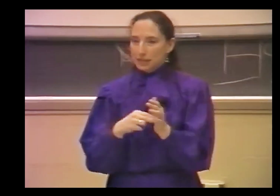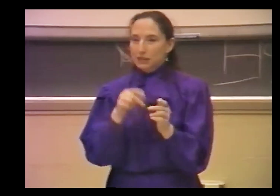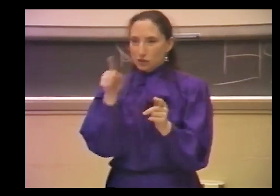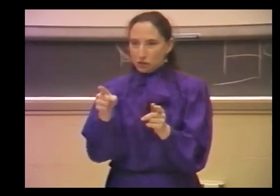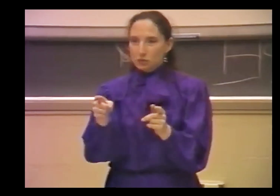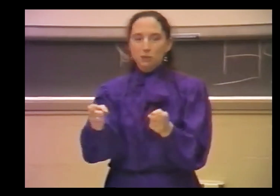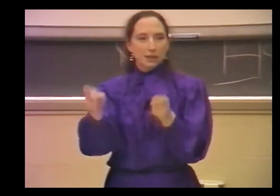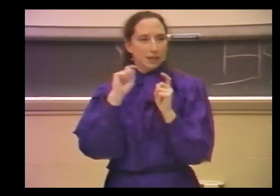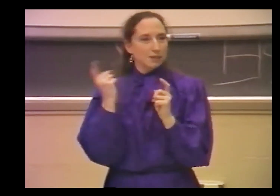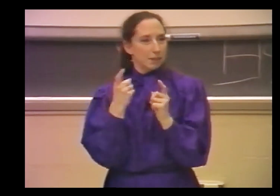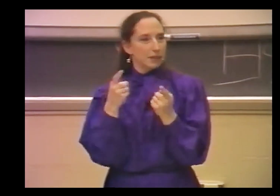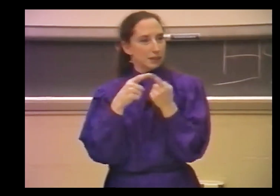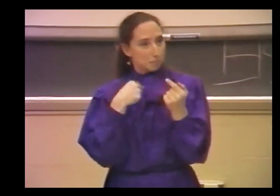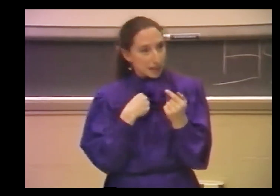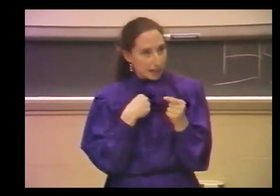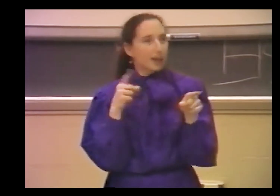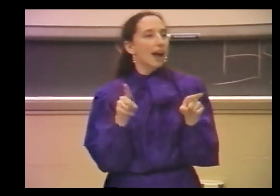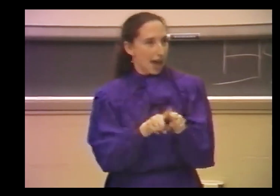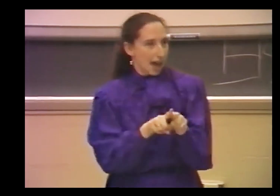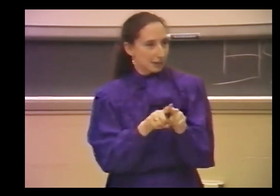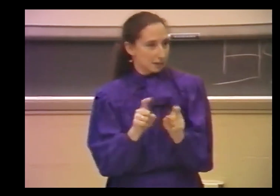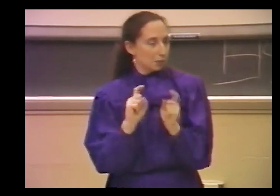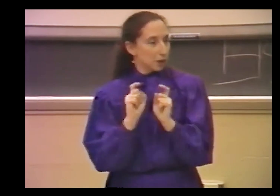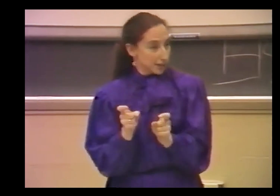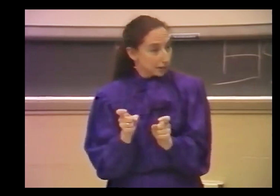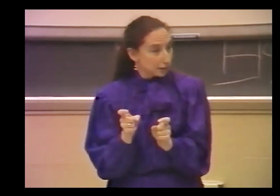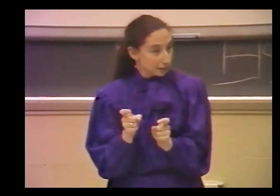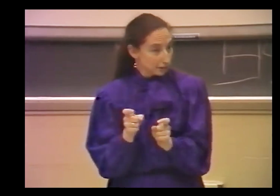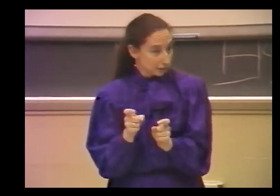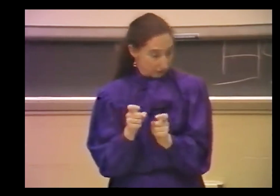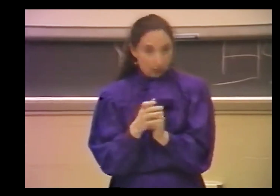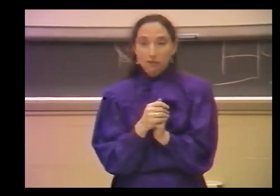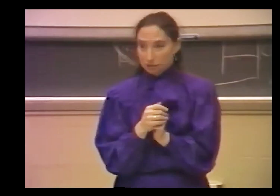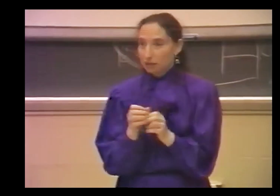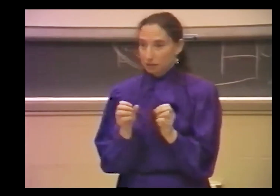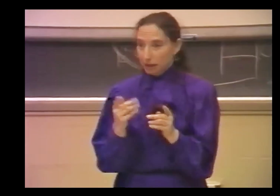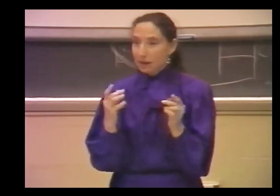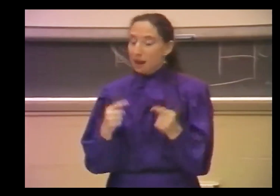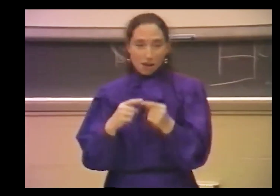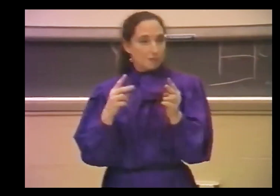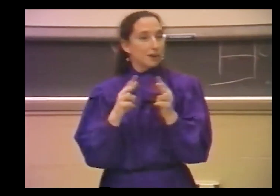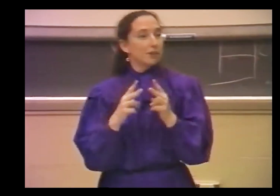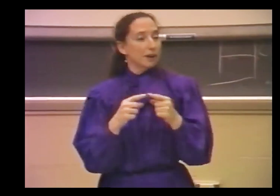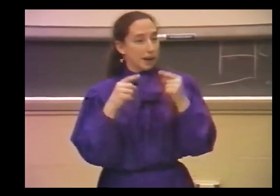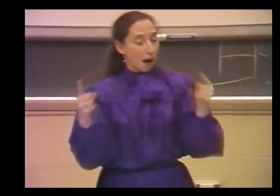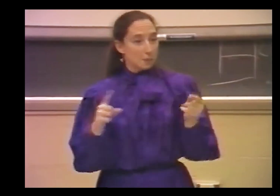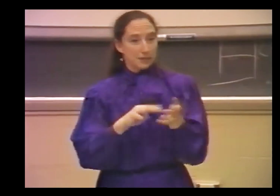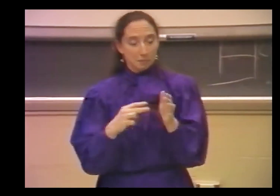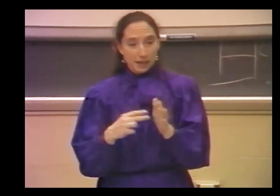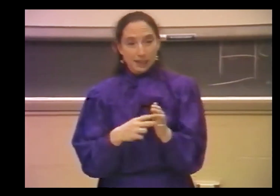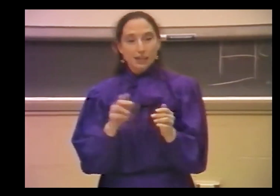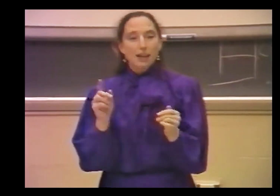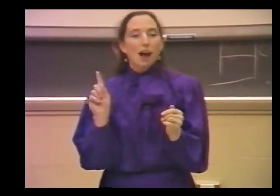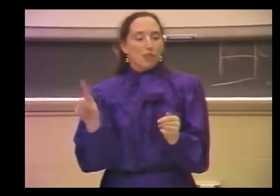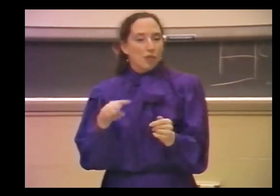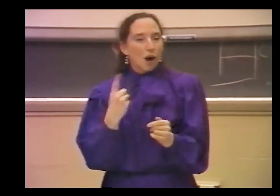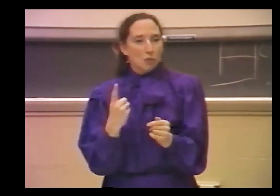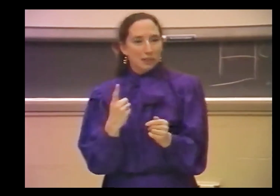means you give something to me as a present. Okay? Very, very opposite meanings. The